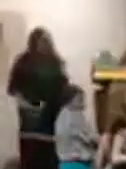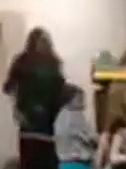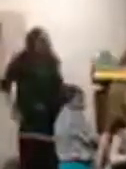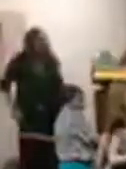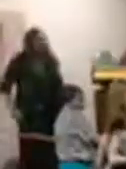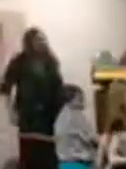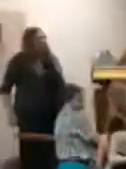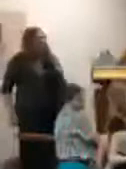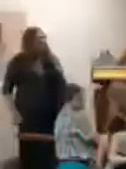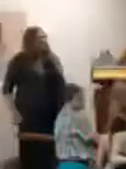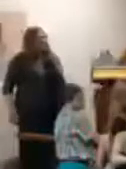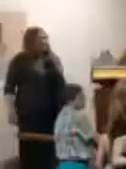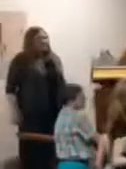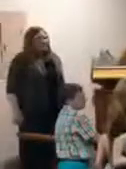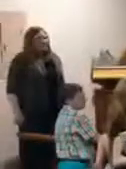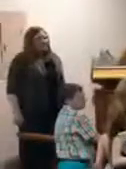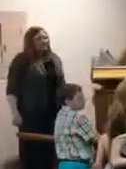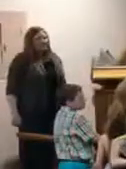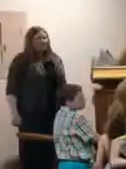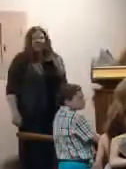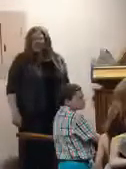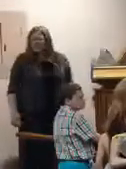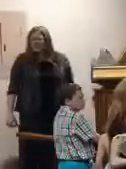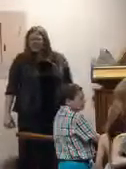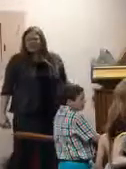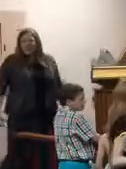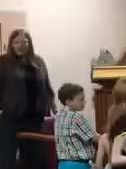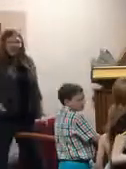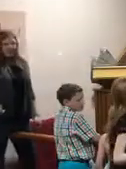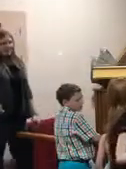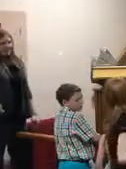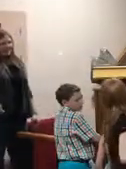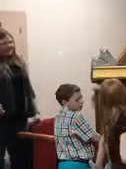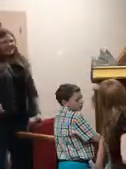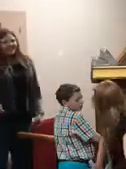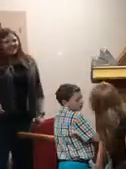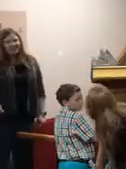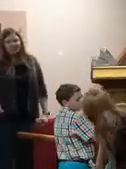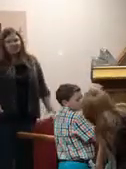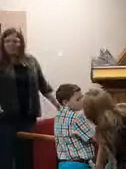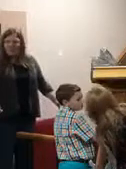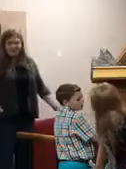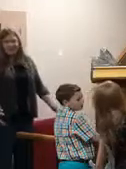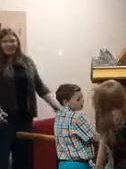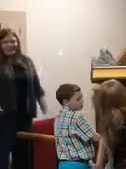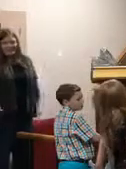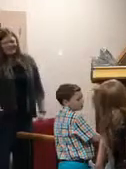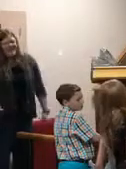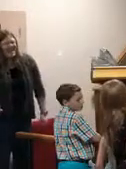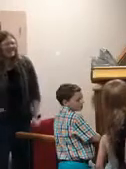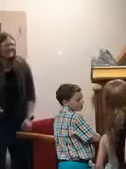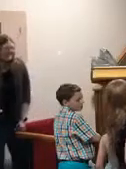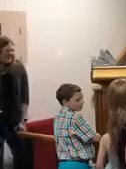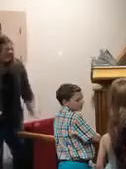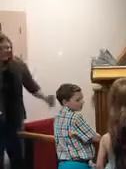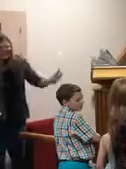when you open the egg, it's the symbol of Jesus rising. New life. When the chicken opens the egg, it rises again, arises to